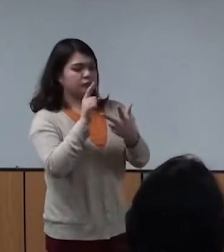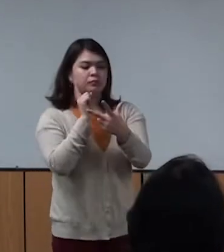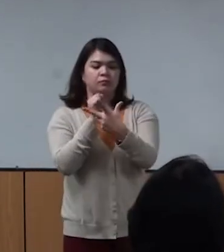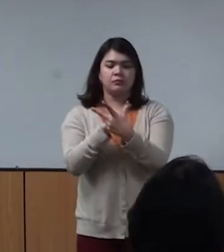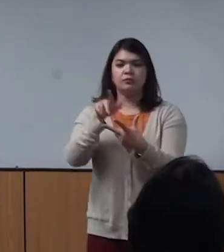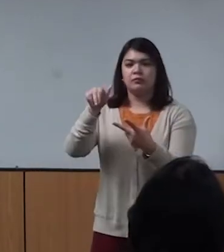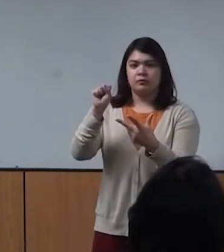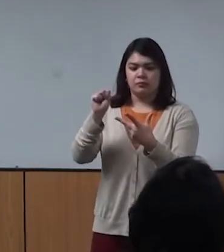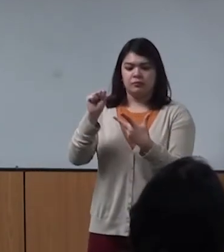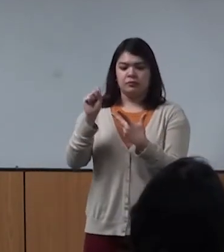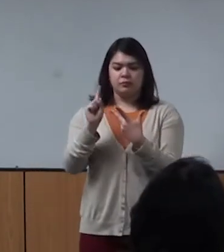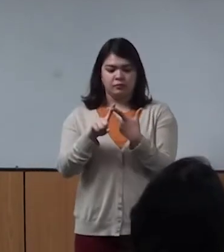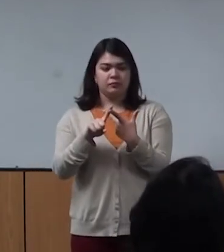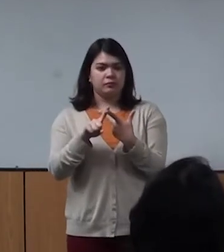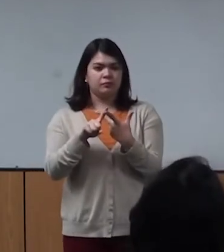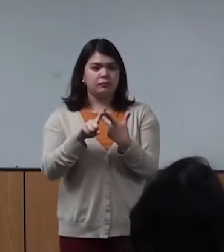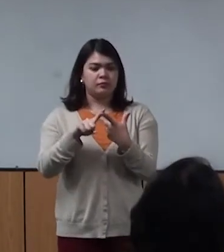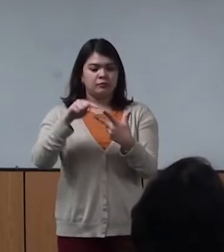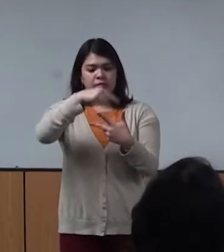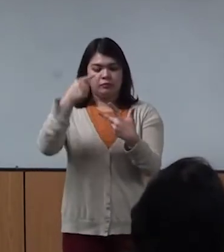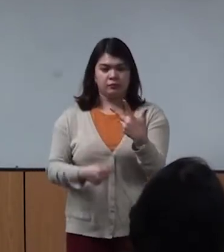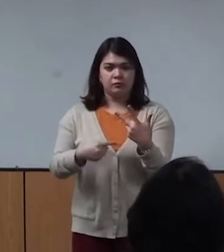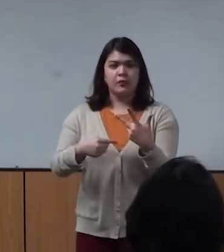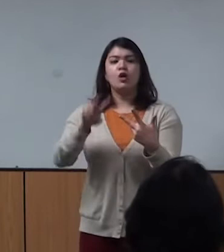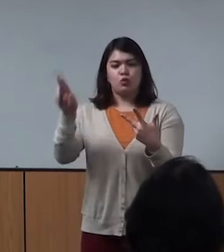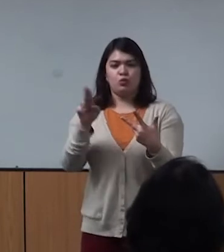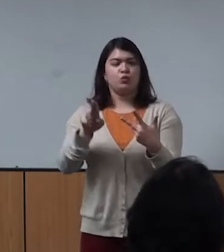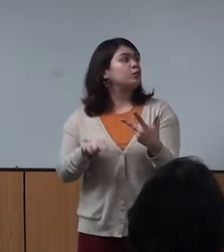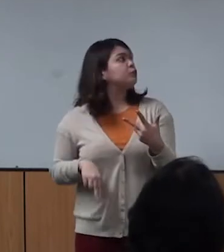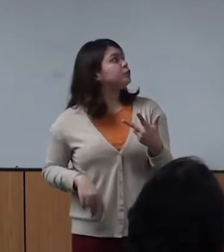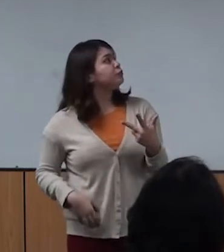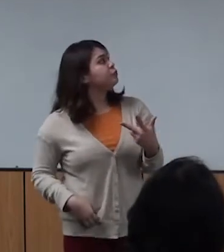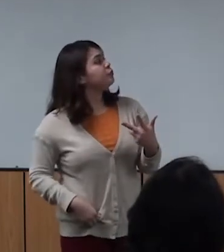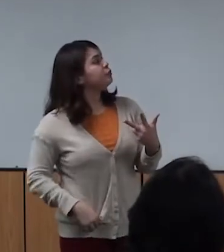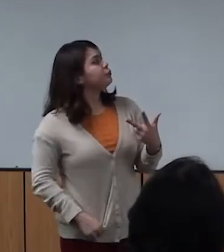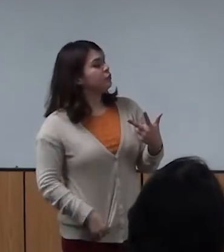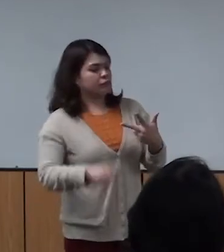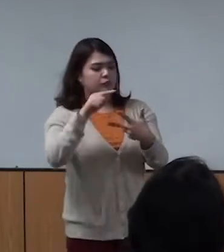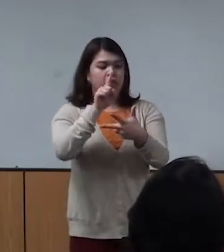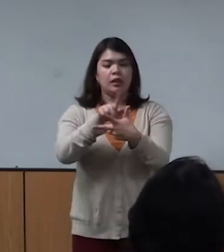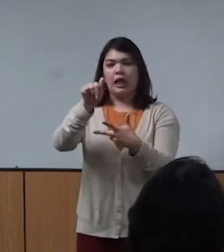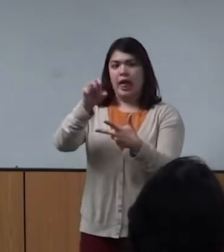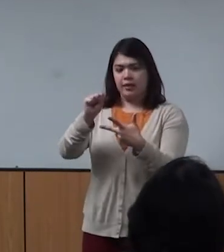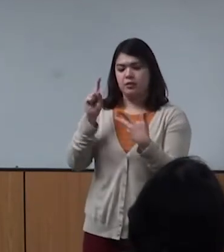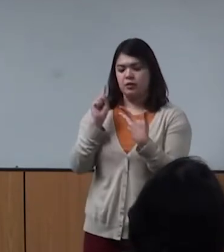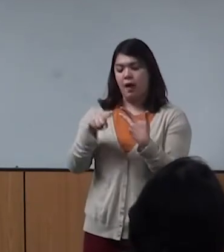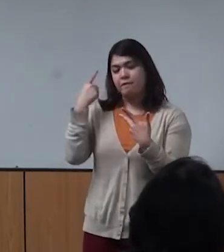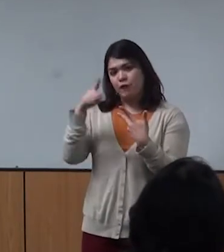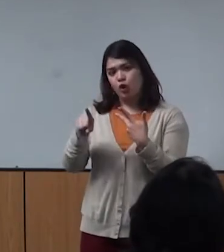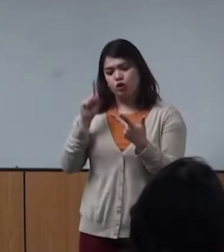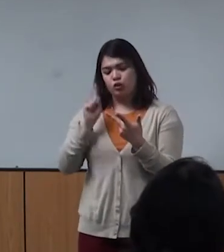assessment for learning use formative assessments. Now, assessment of learning use